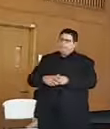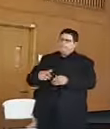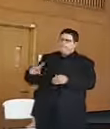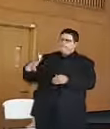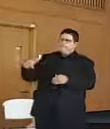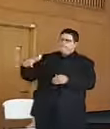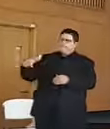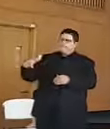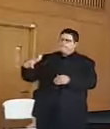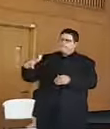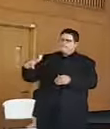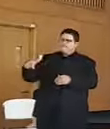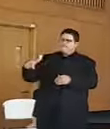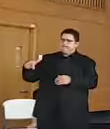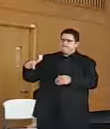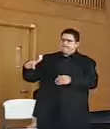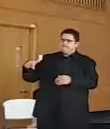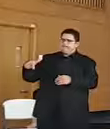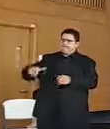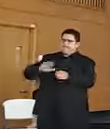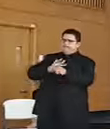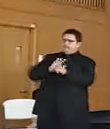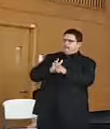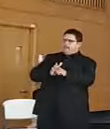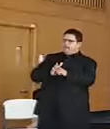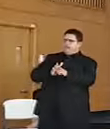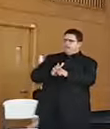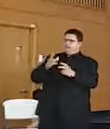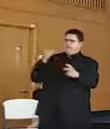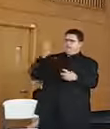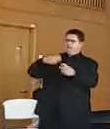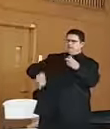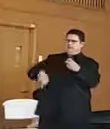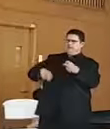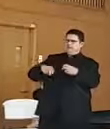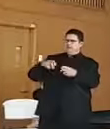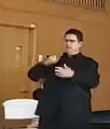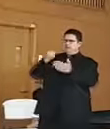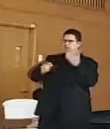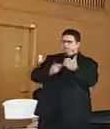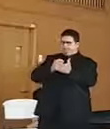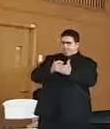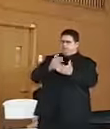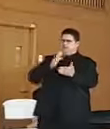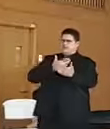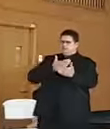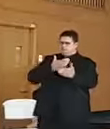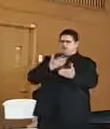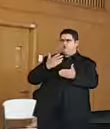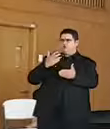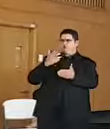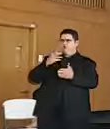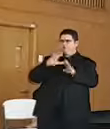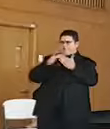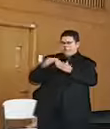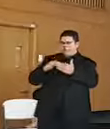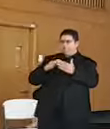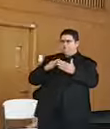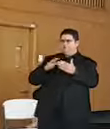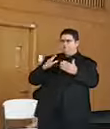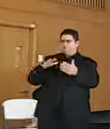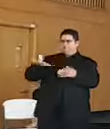this is not easy. This pandemic is a very difficult time in the history of our county, the history of our community, and it puts